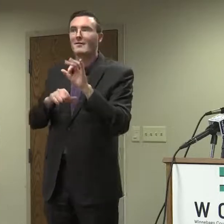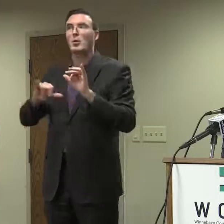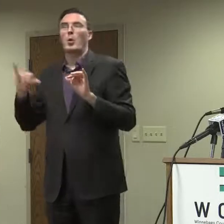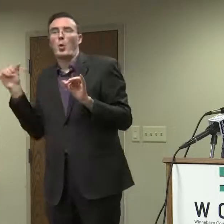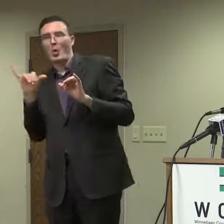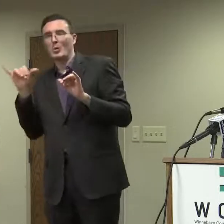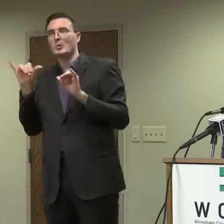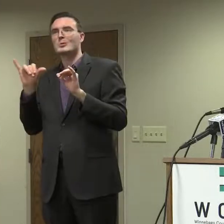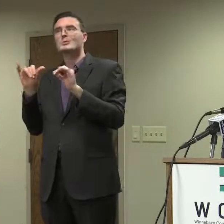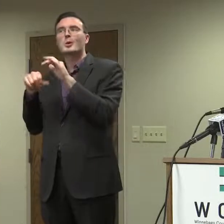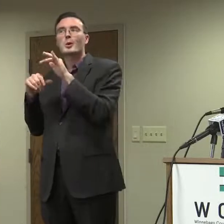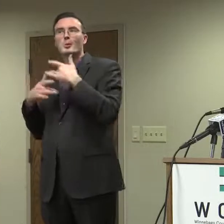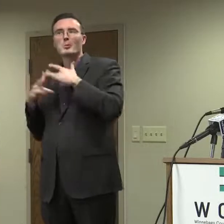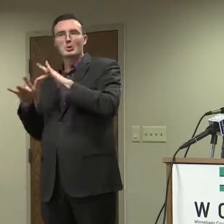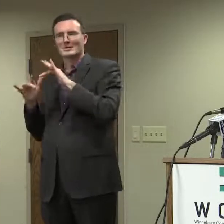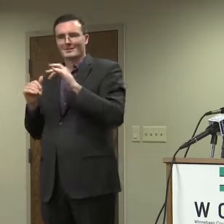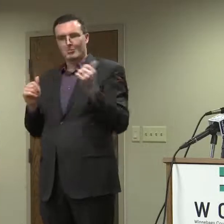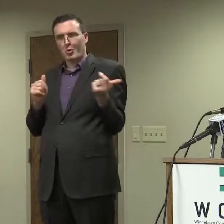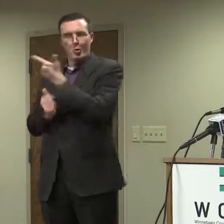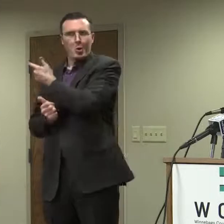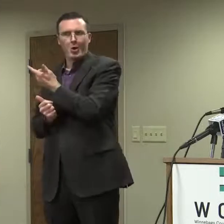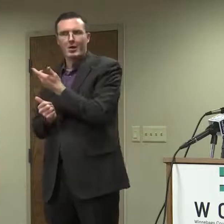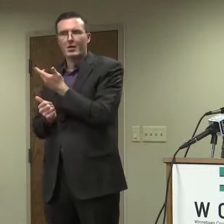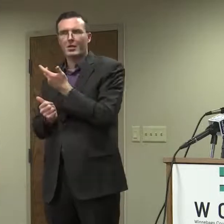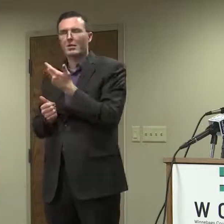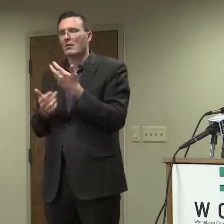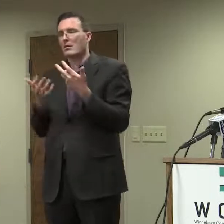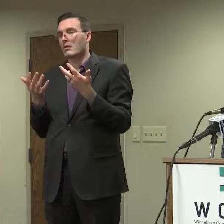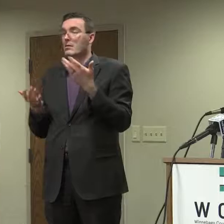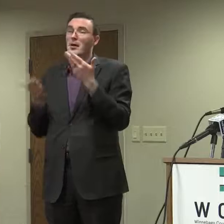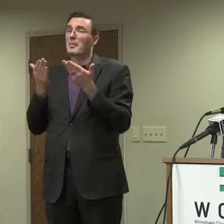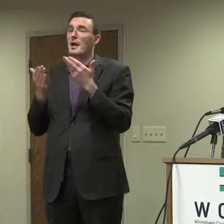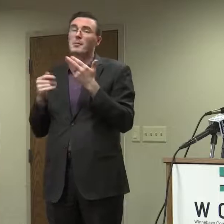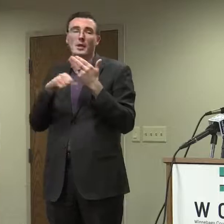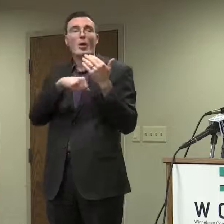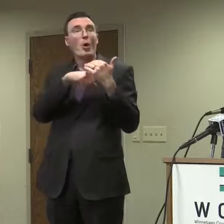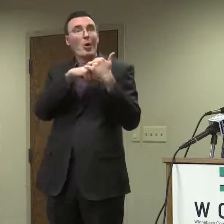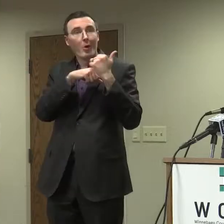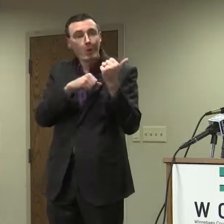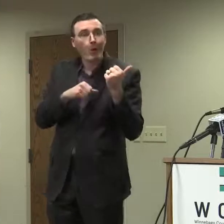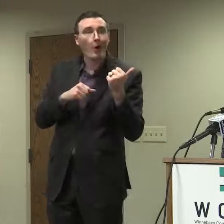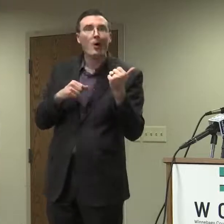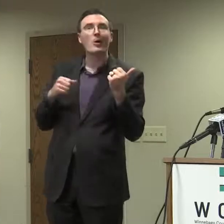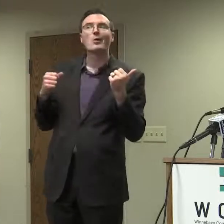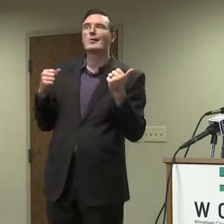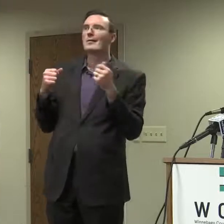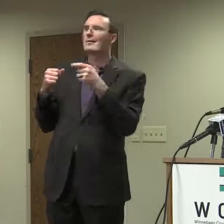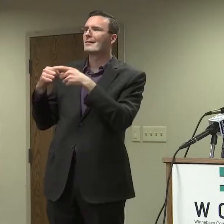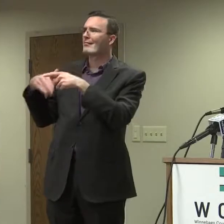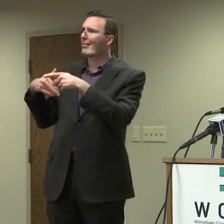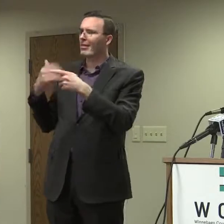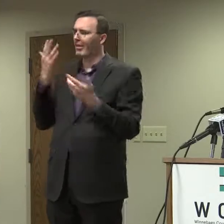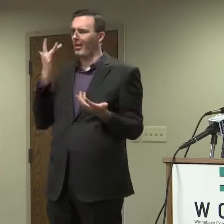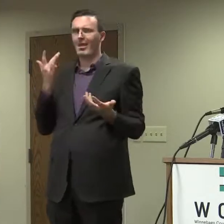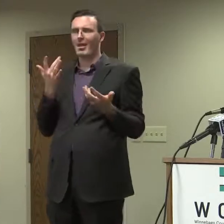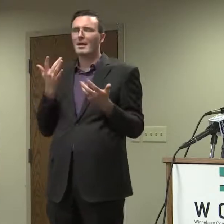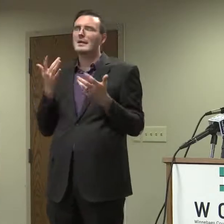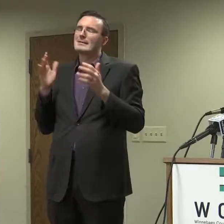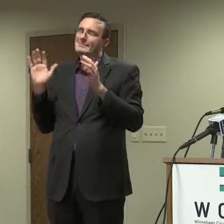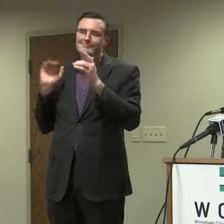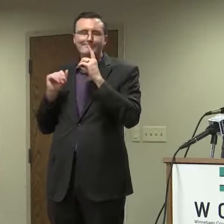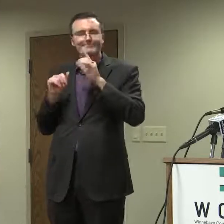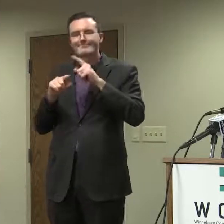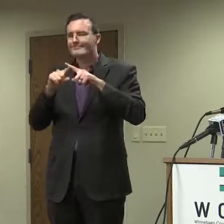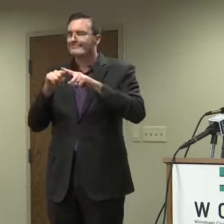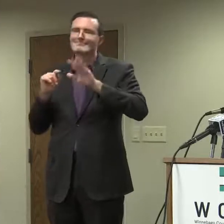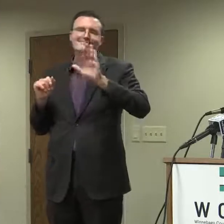have Medicare. And so again, they may be called by one system ahead of the other, depending upon where they are in their process.